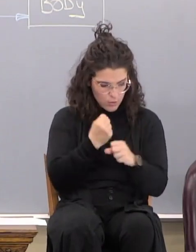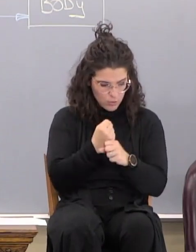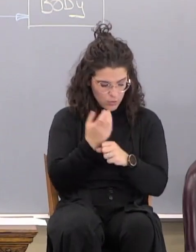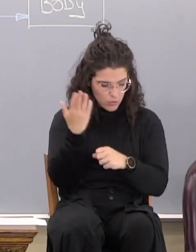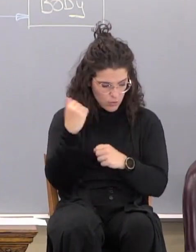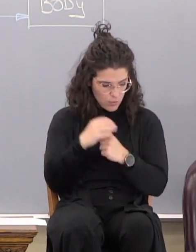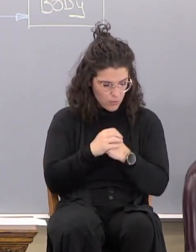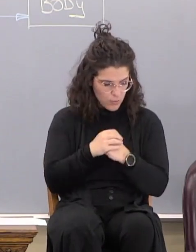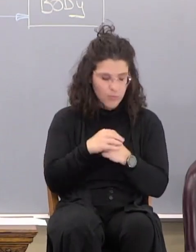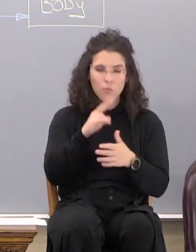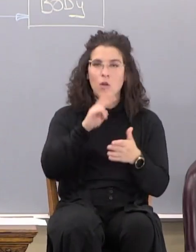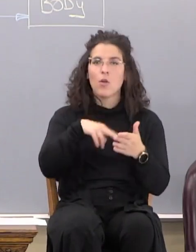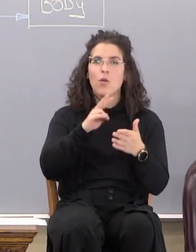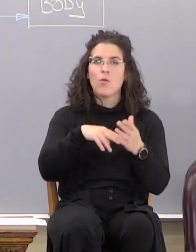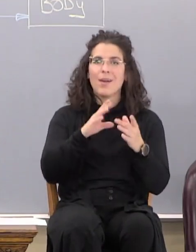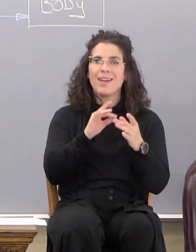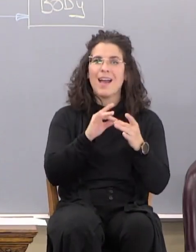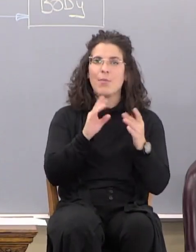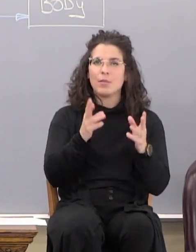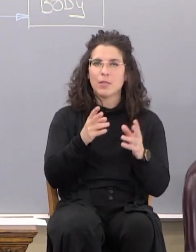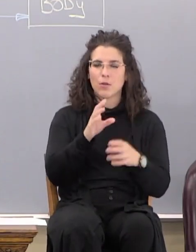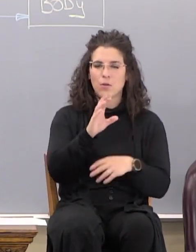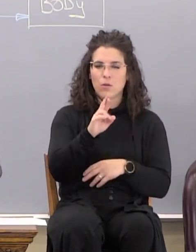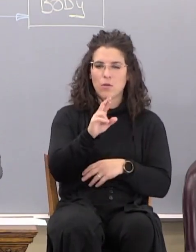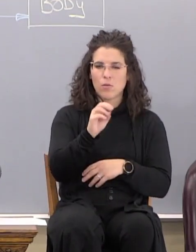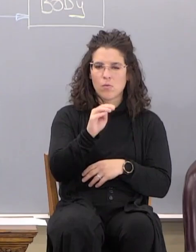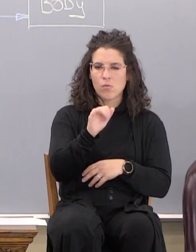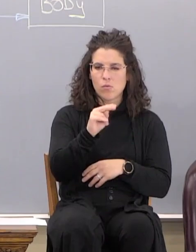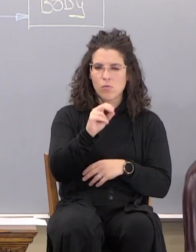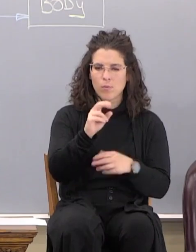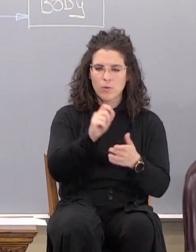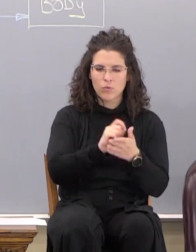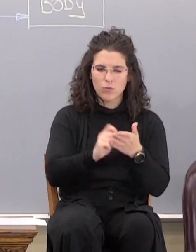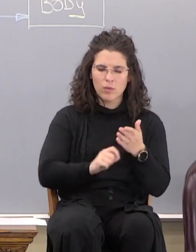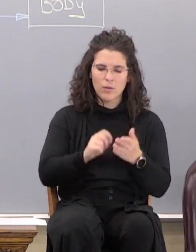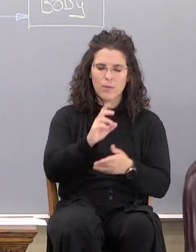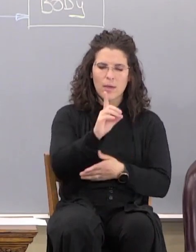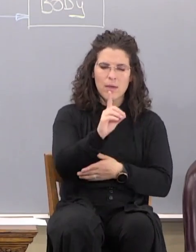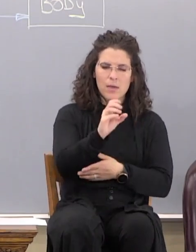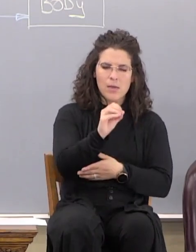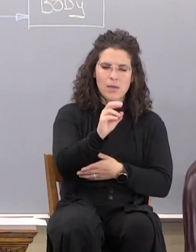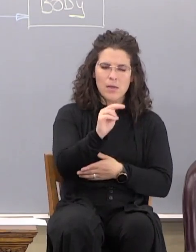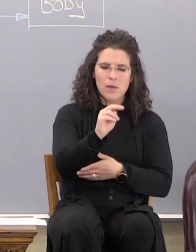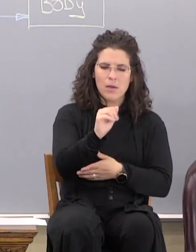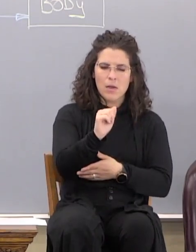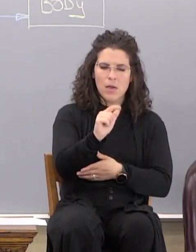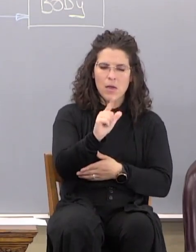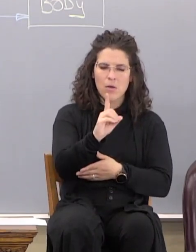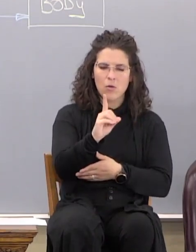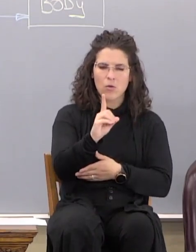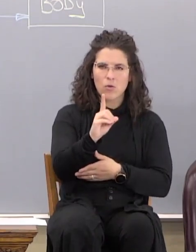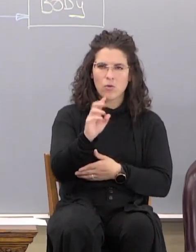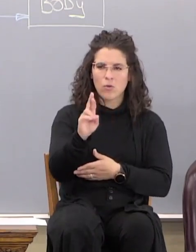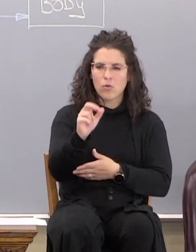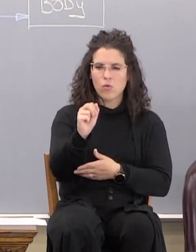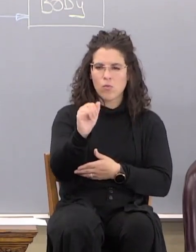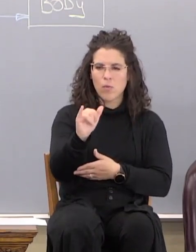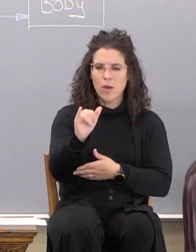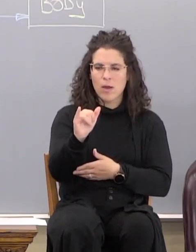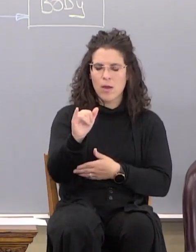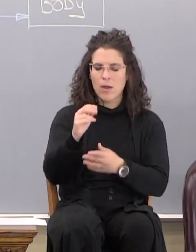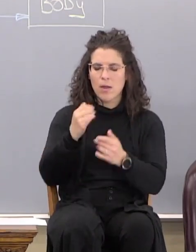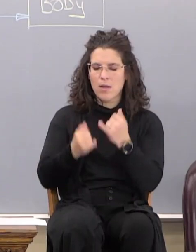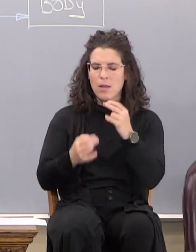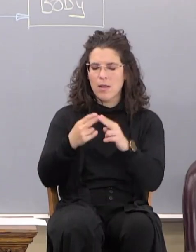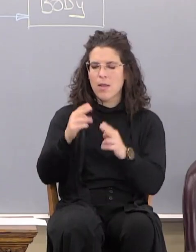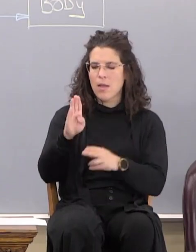read a commentary on Romans written by Donald Gray Barnhouse. You won't know who he was, but he was a Bible teacher back in the 50s,